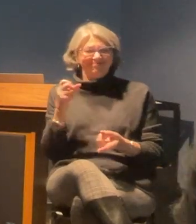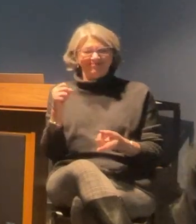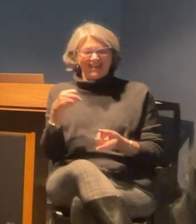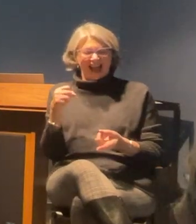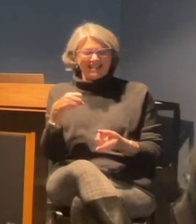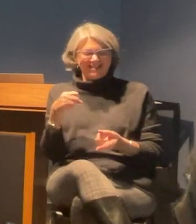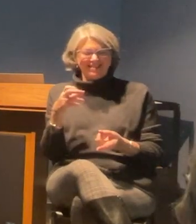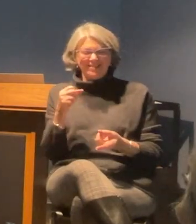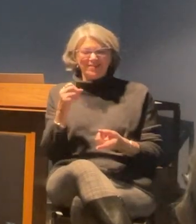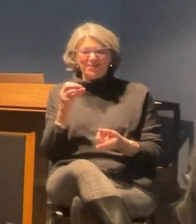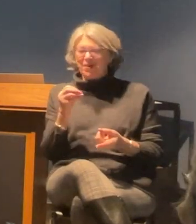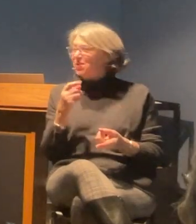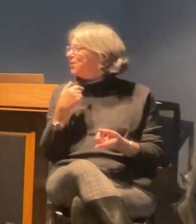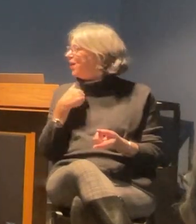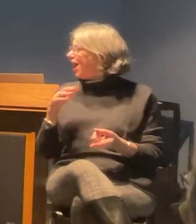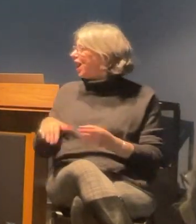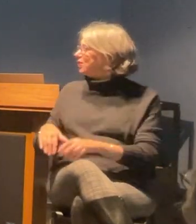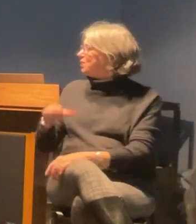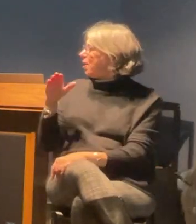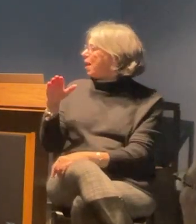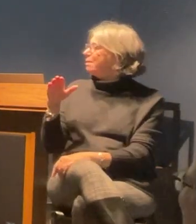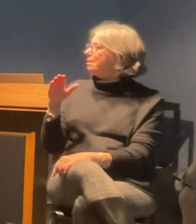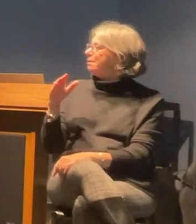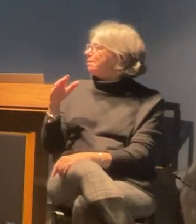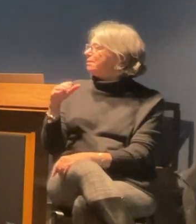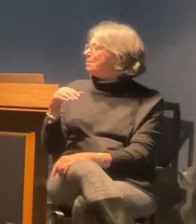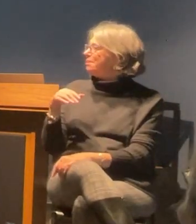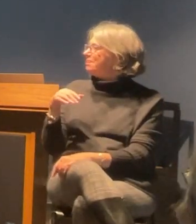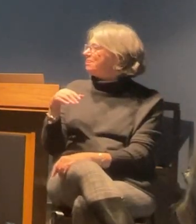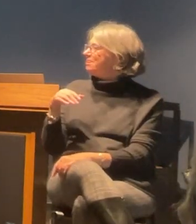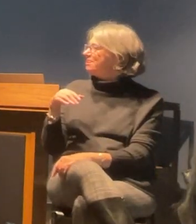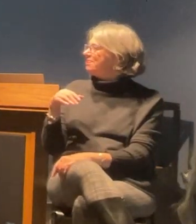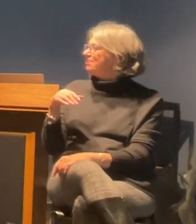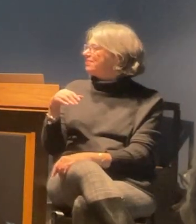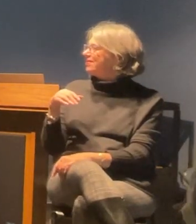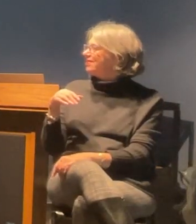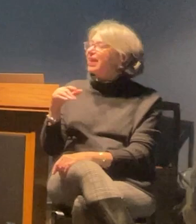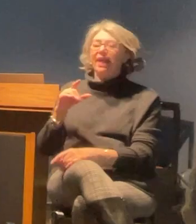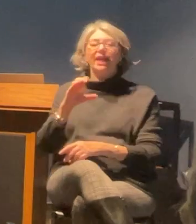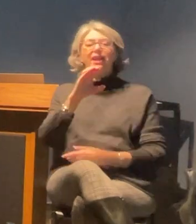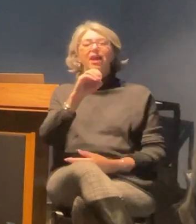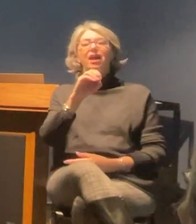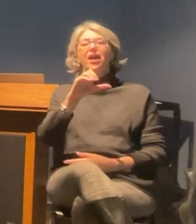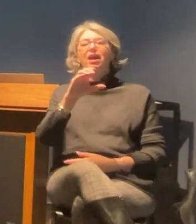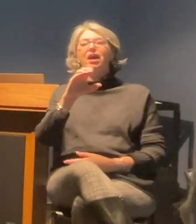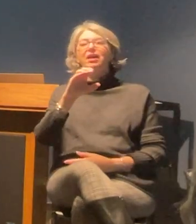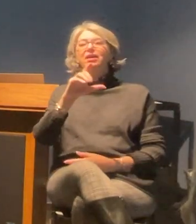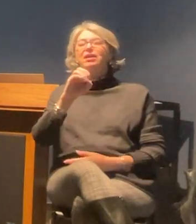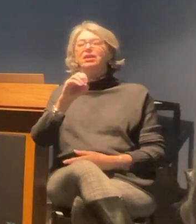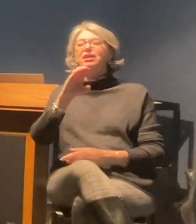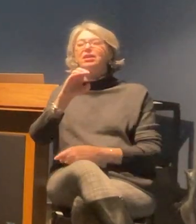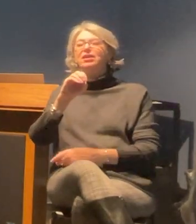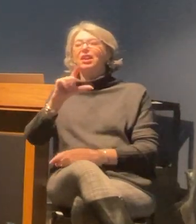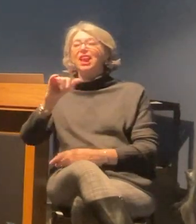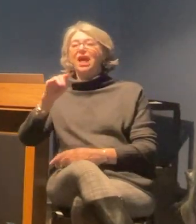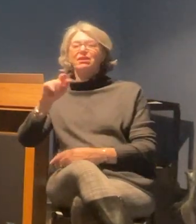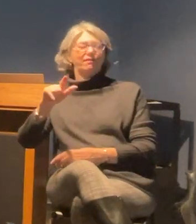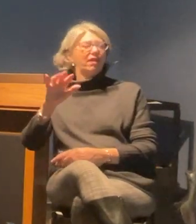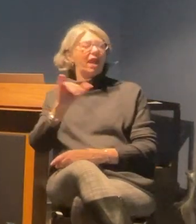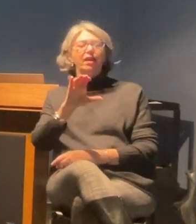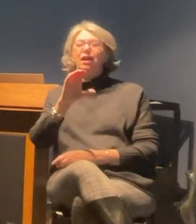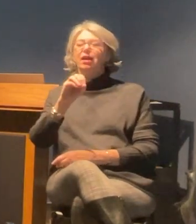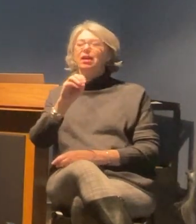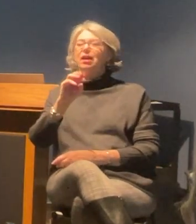Yes, so I grew up in a collective, in a communal community.